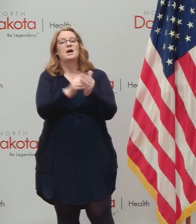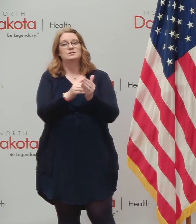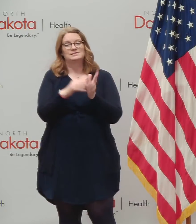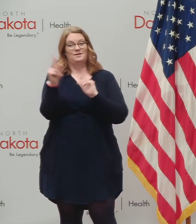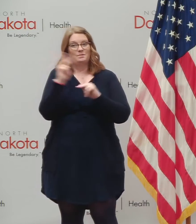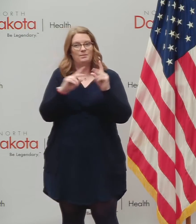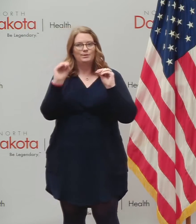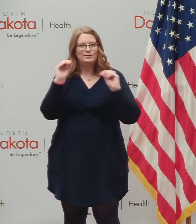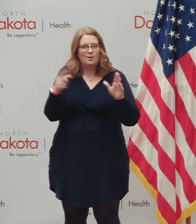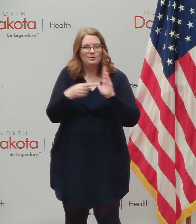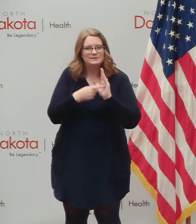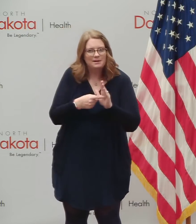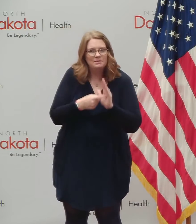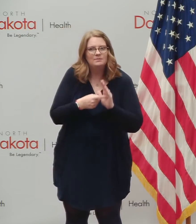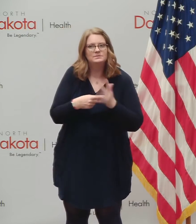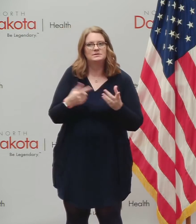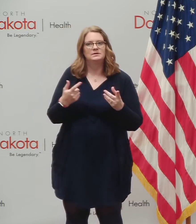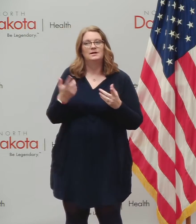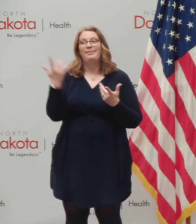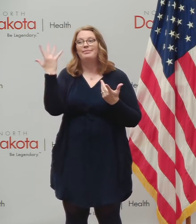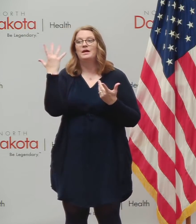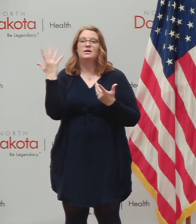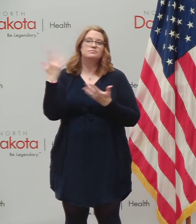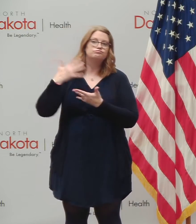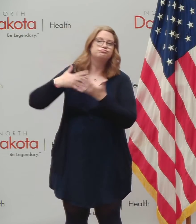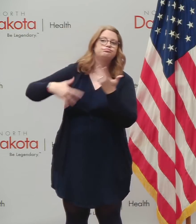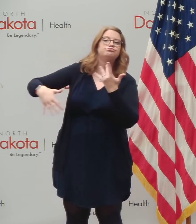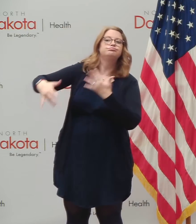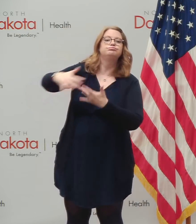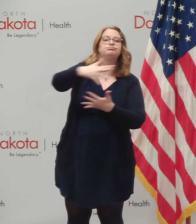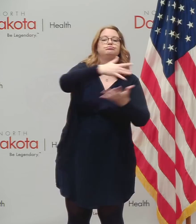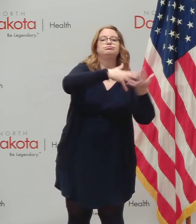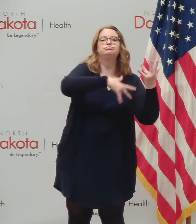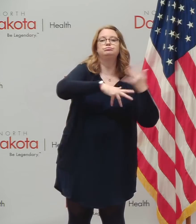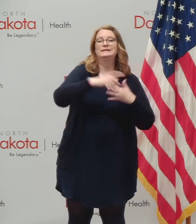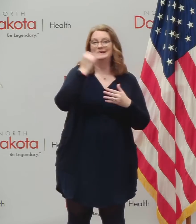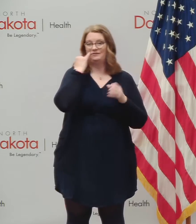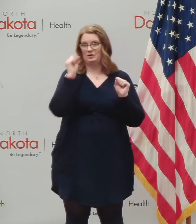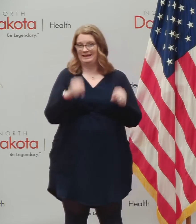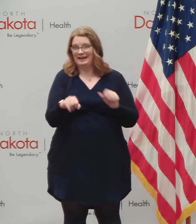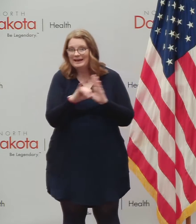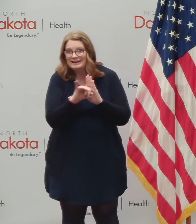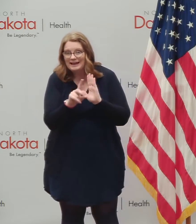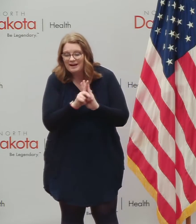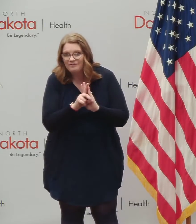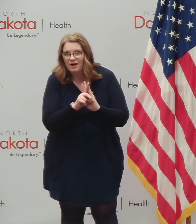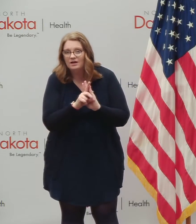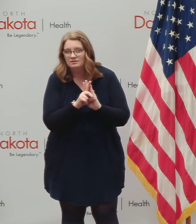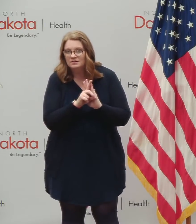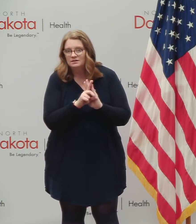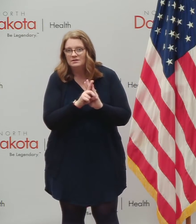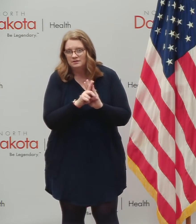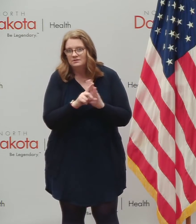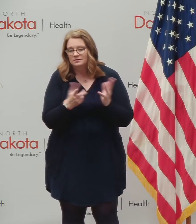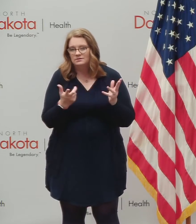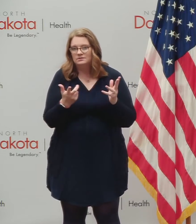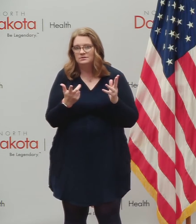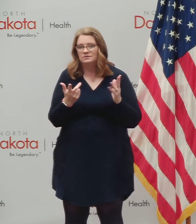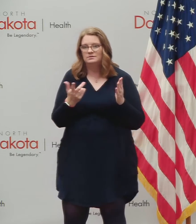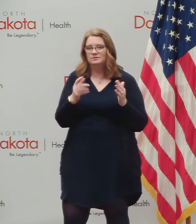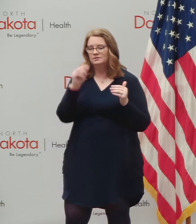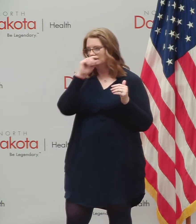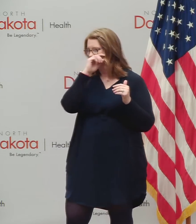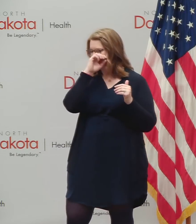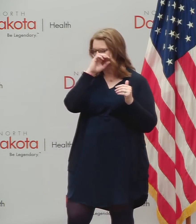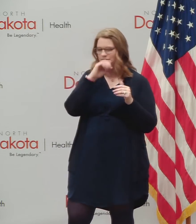positives that are out there. And if we can identify them and get them to not be spreading, that again is going to be